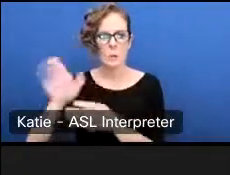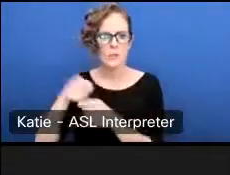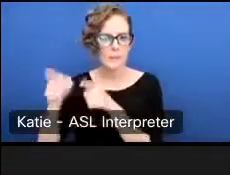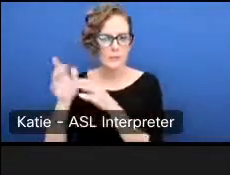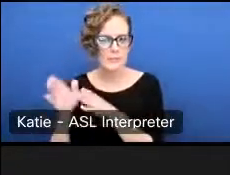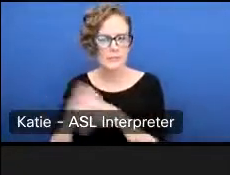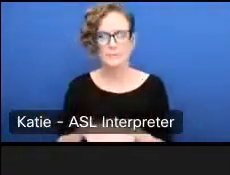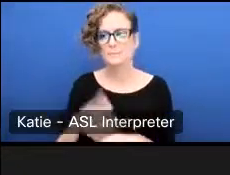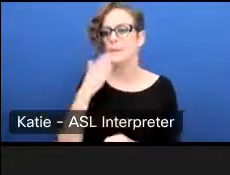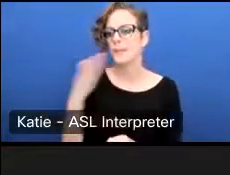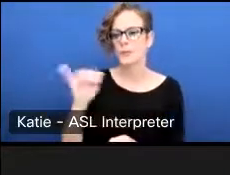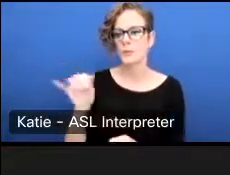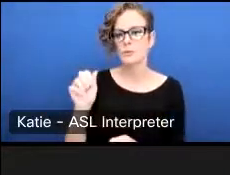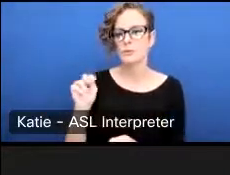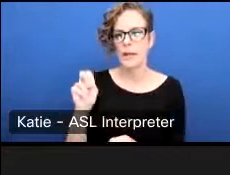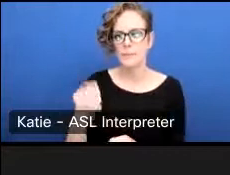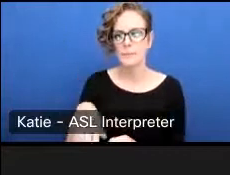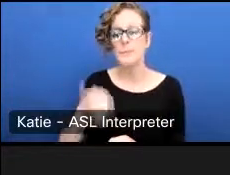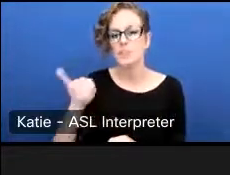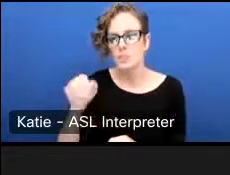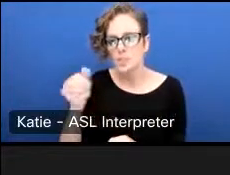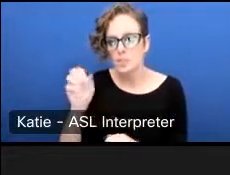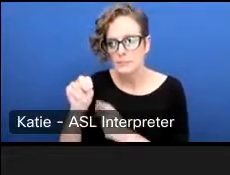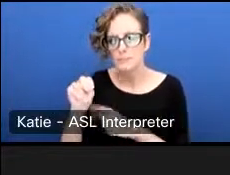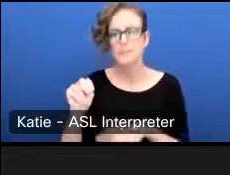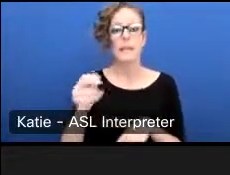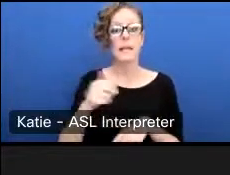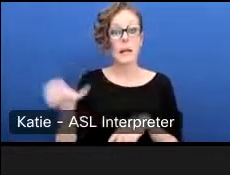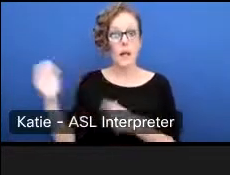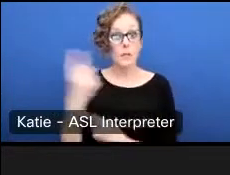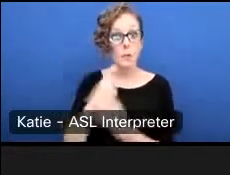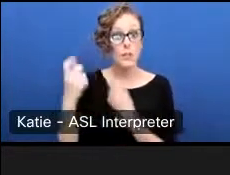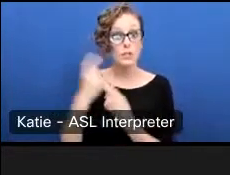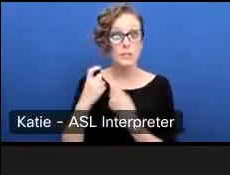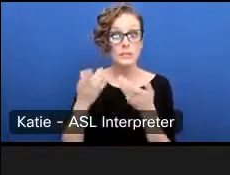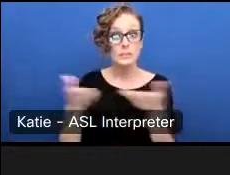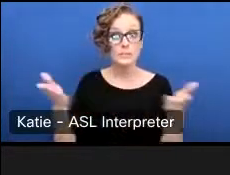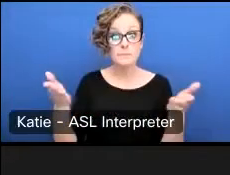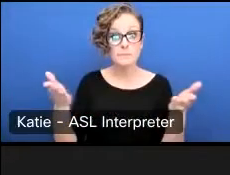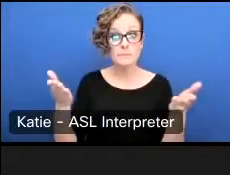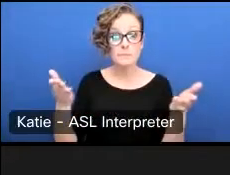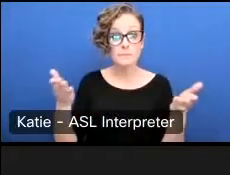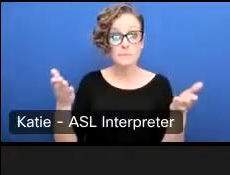Thank you, Jean. Any other questions on that from folks today?